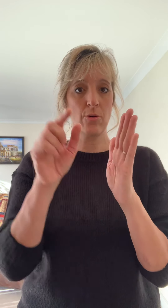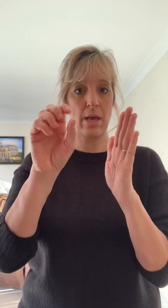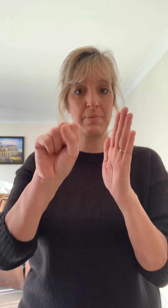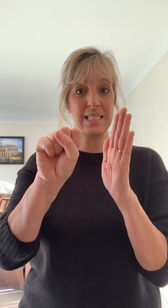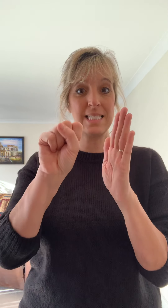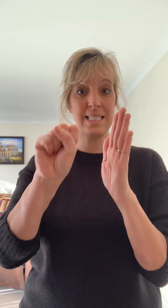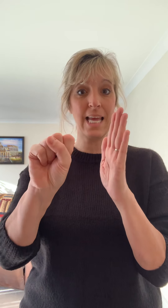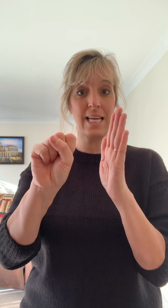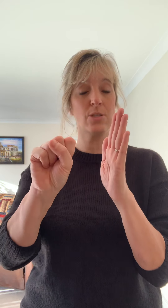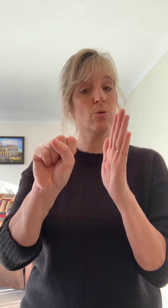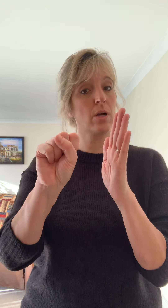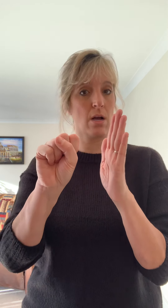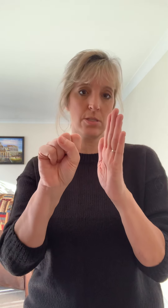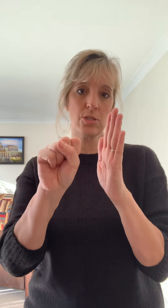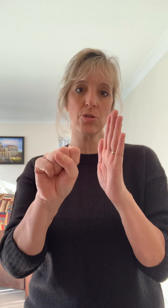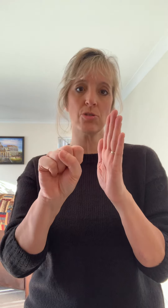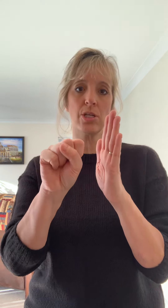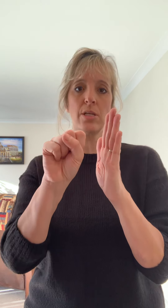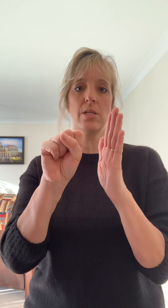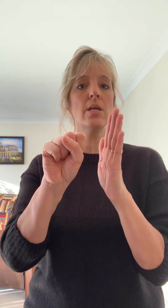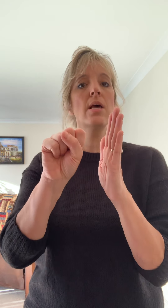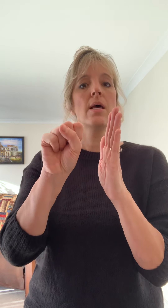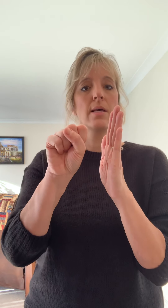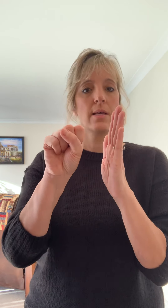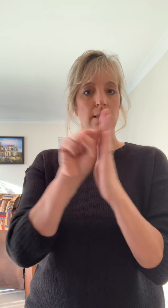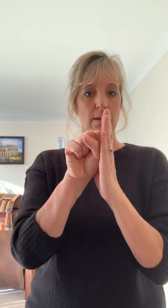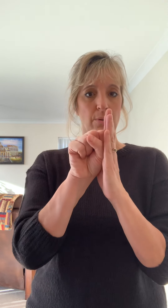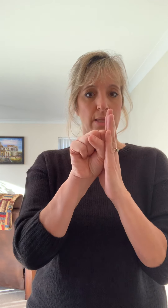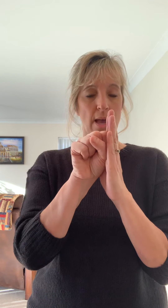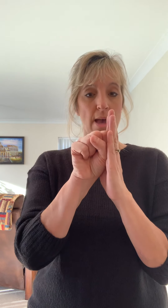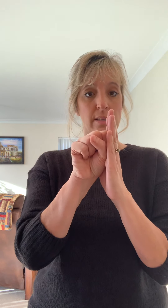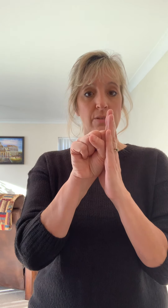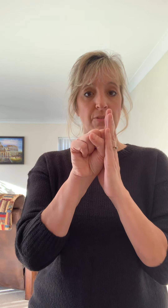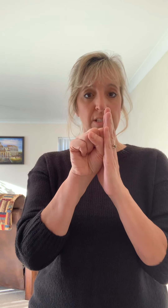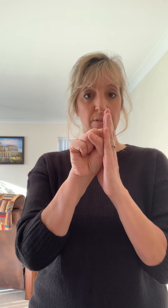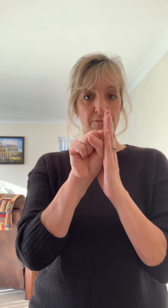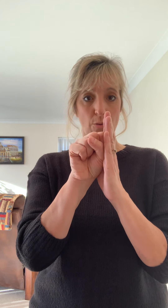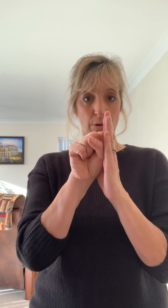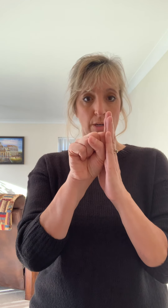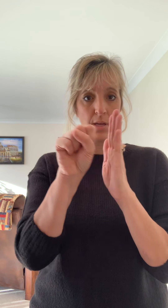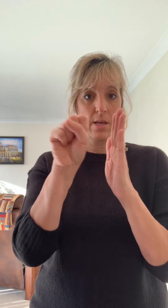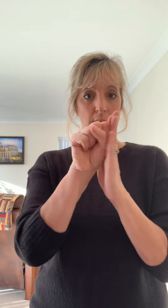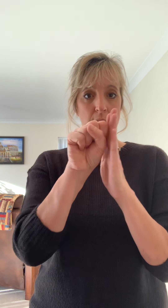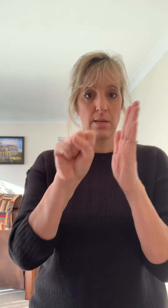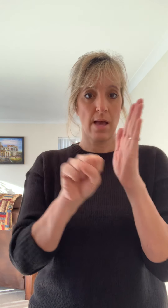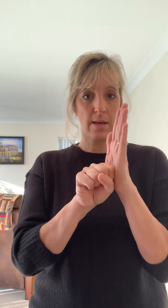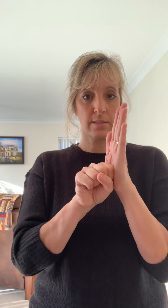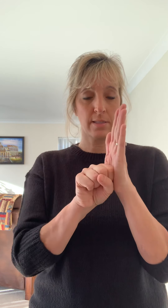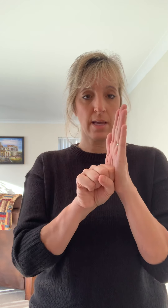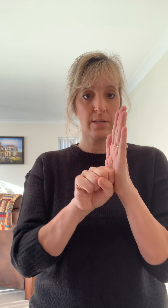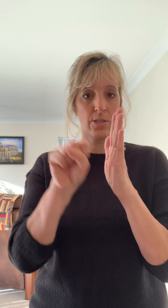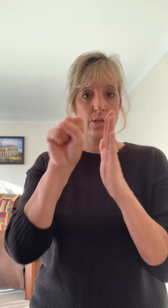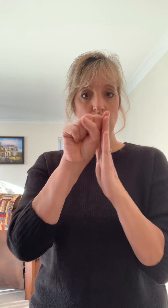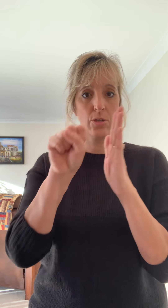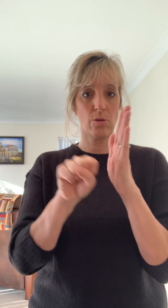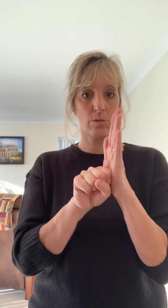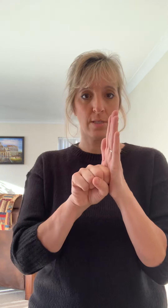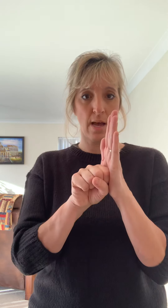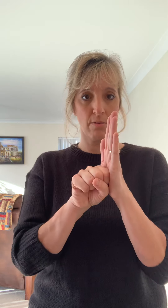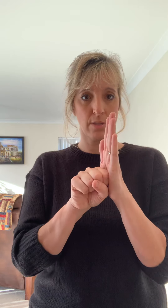but state or constitution, there with the S facing forward. State goes down like